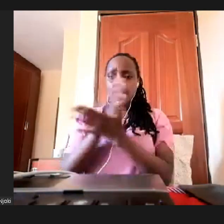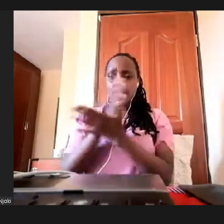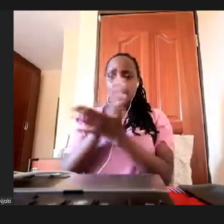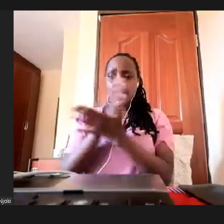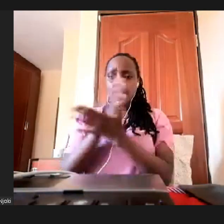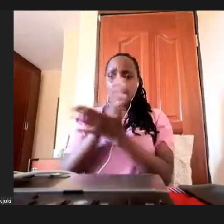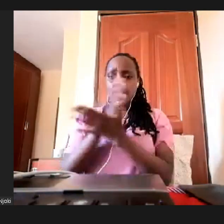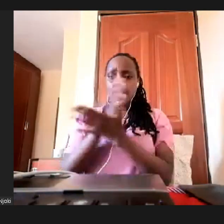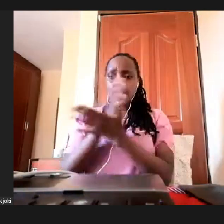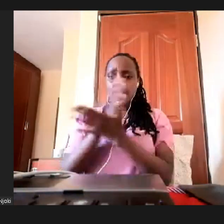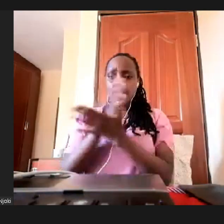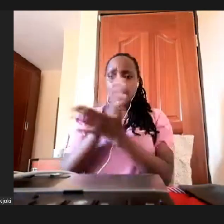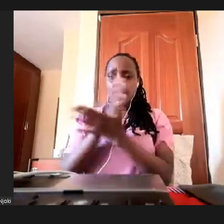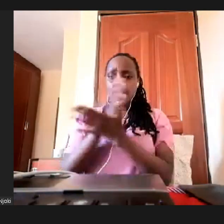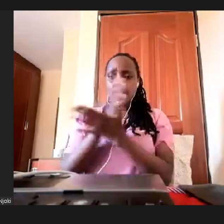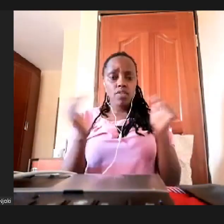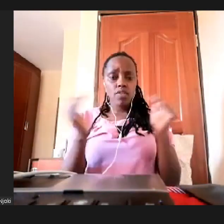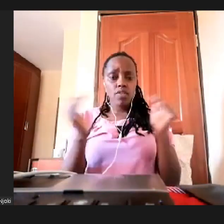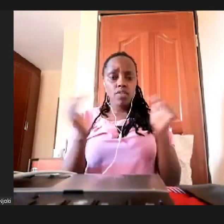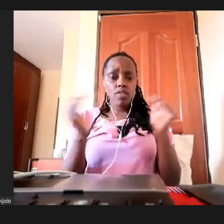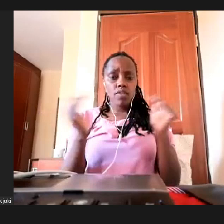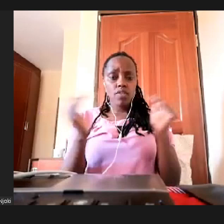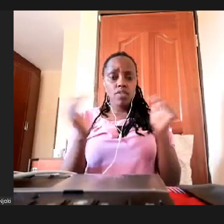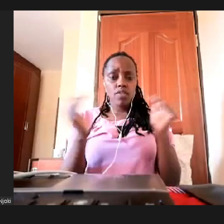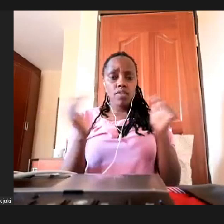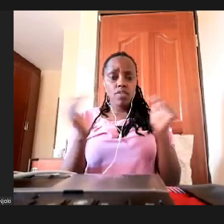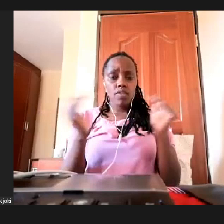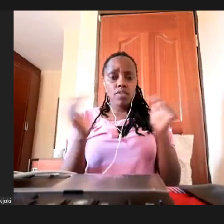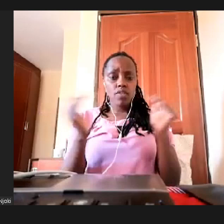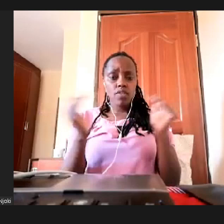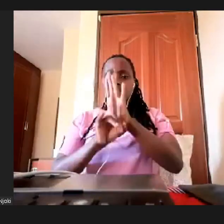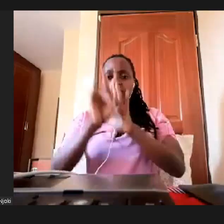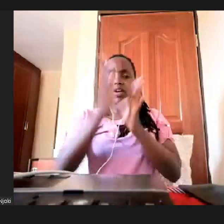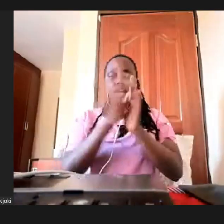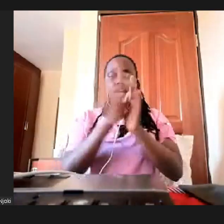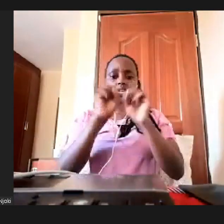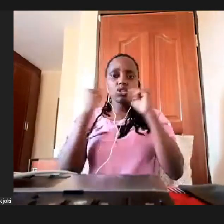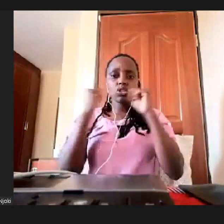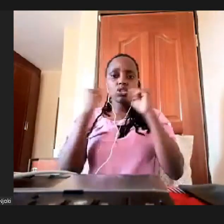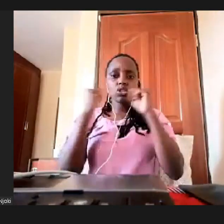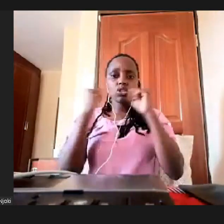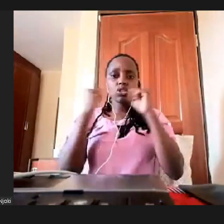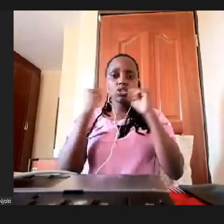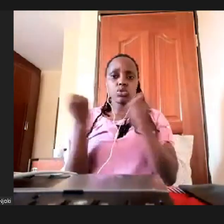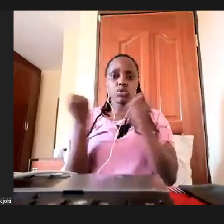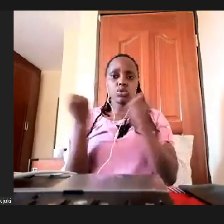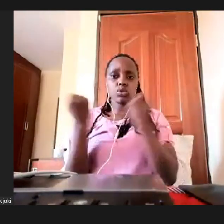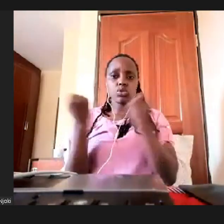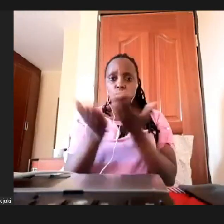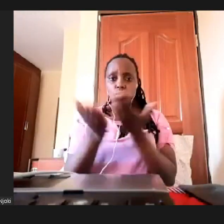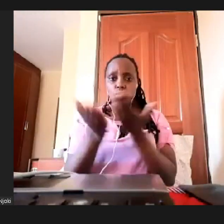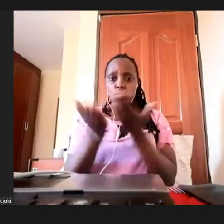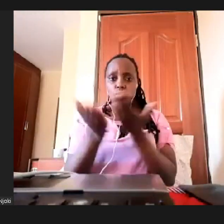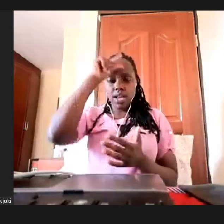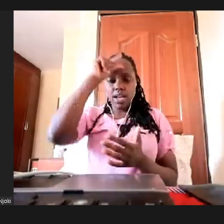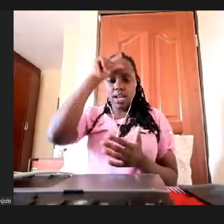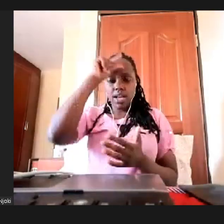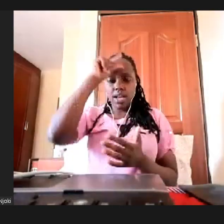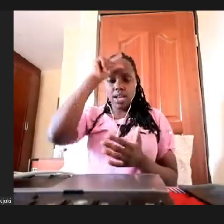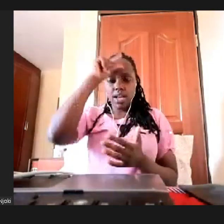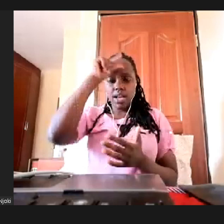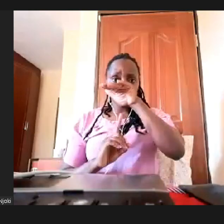Welfare under the Ministry of Community Development and Social Services. This is a government ministry. Reason